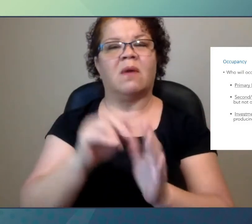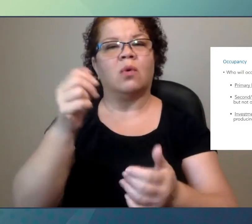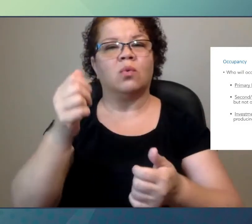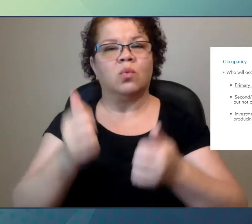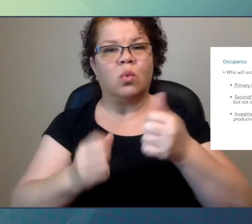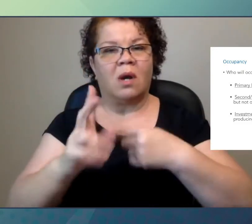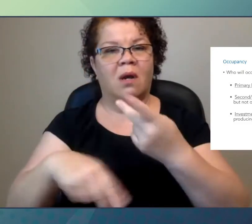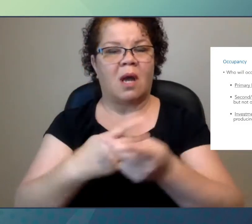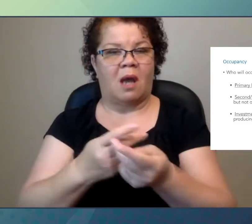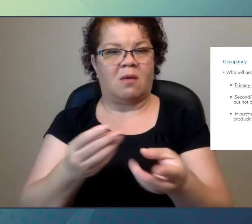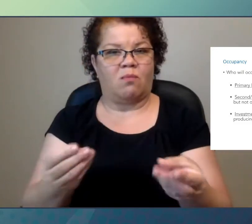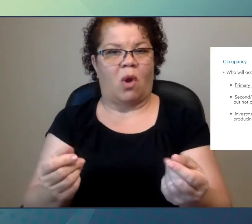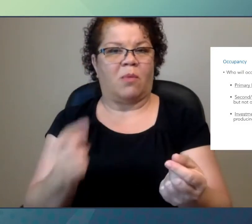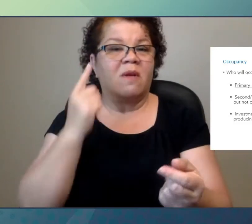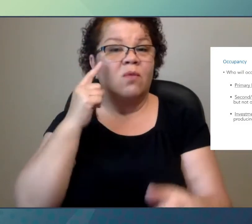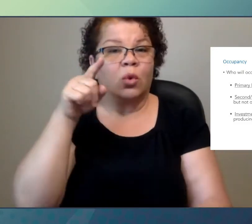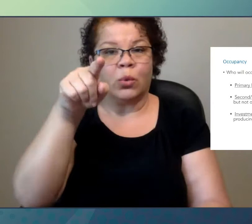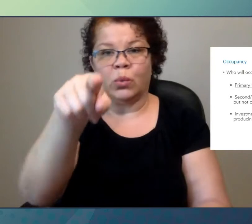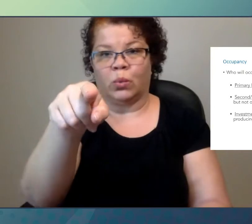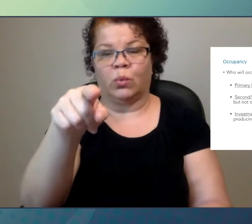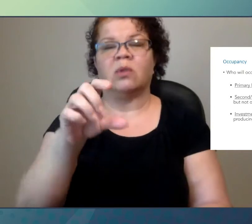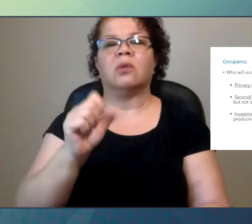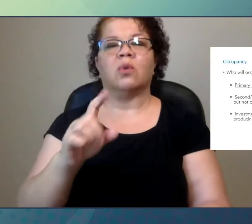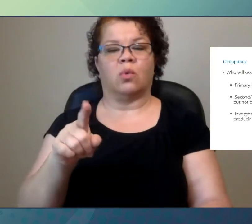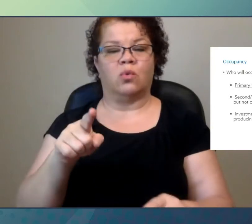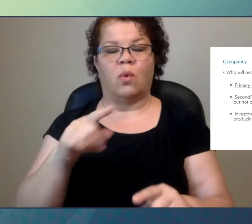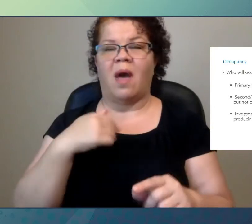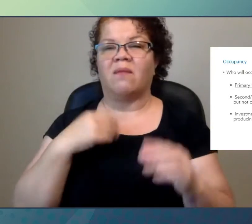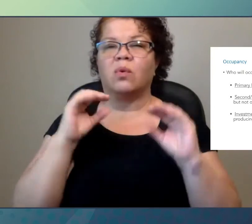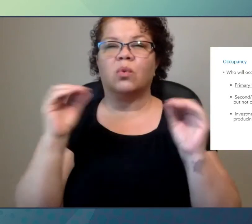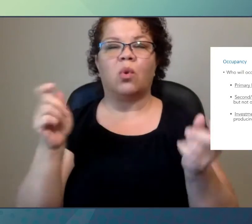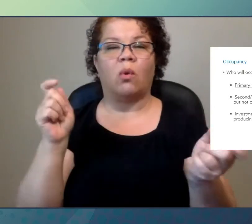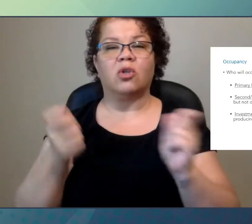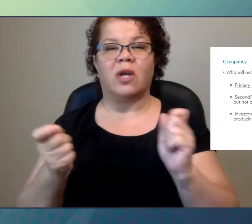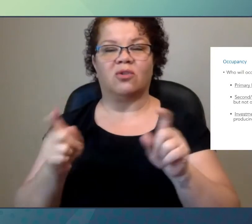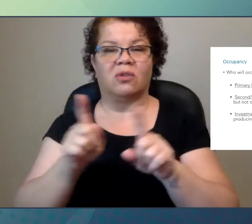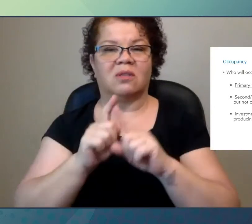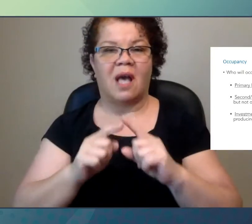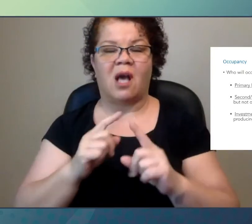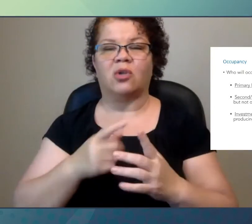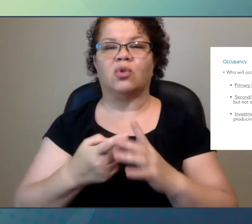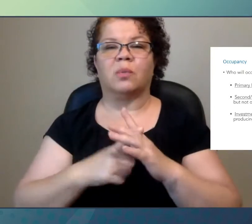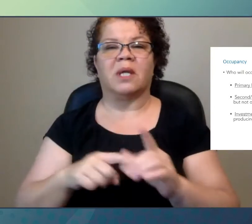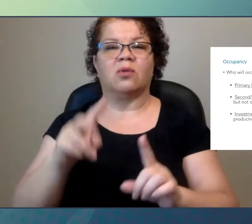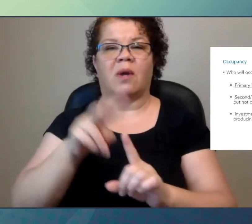for you so that you don't have any changes as you start your application